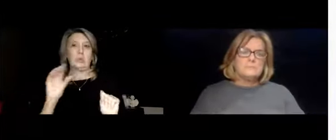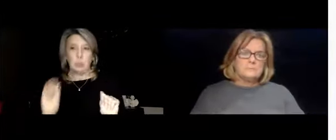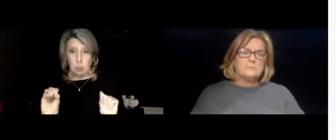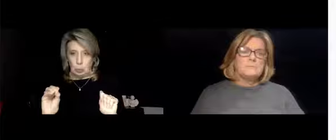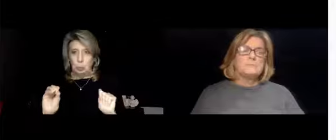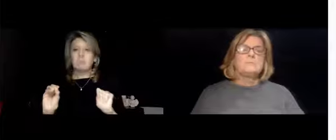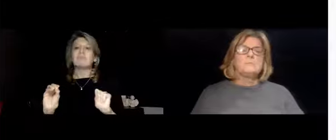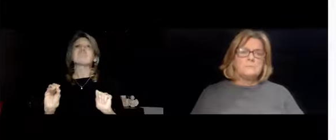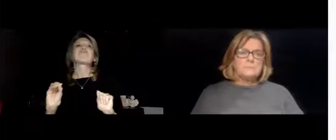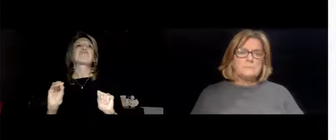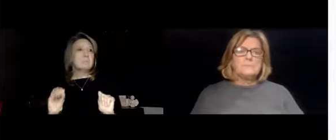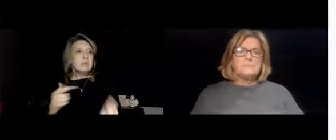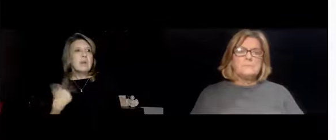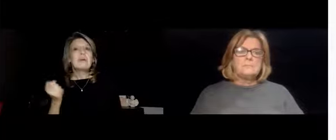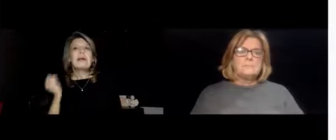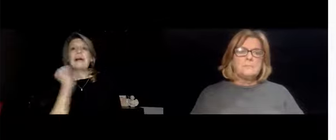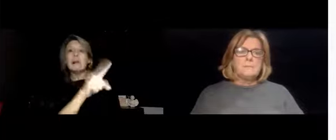Yes, I try to do that.